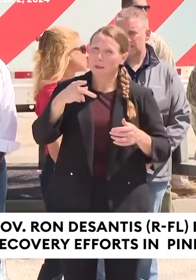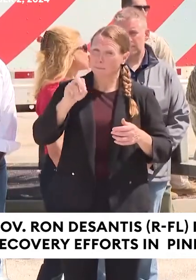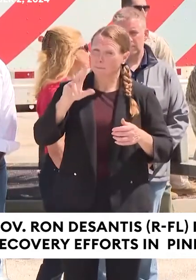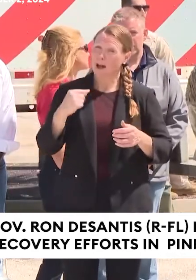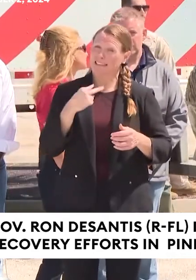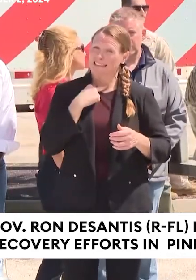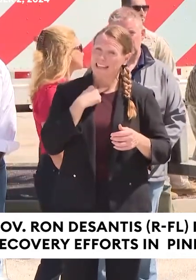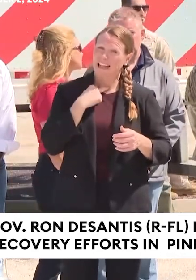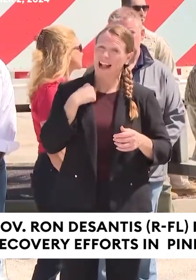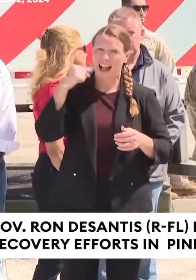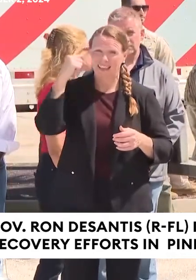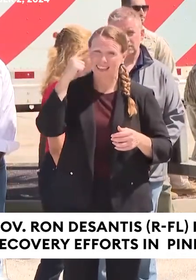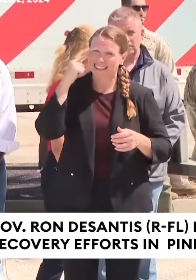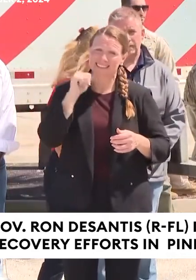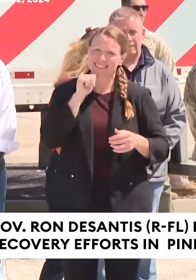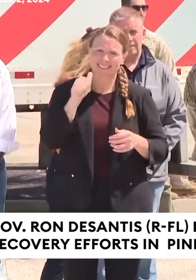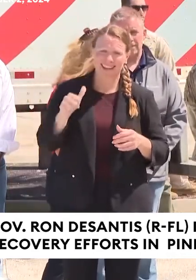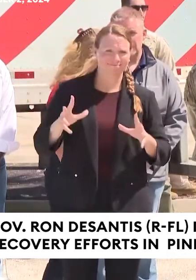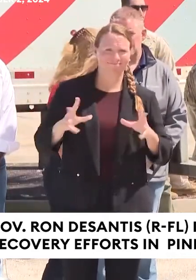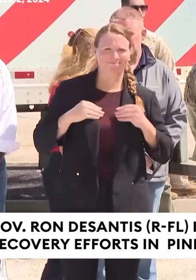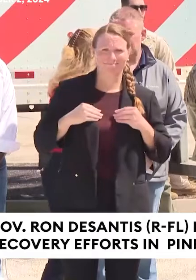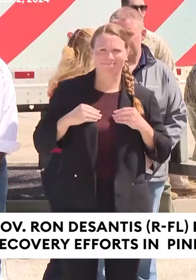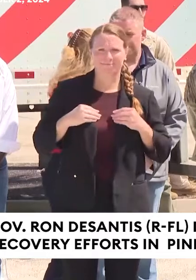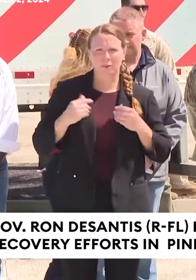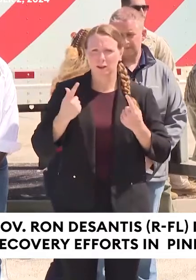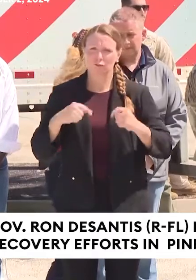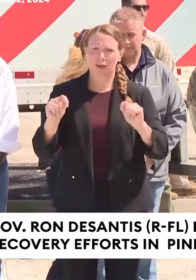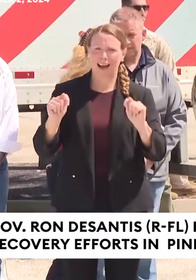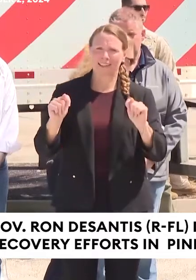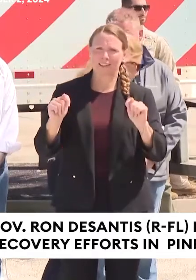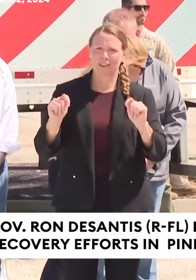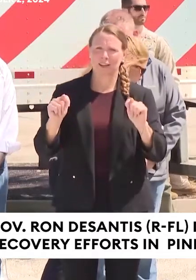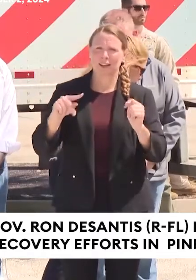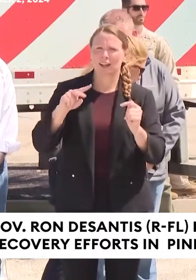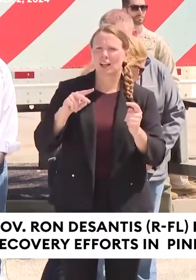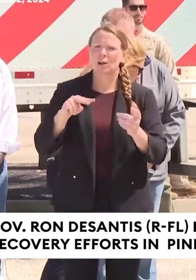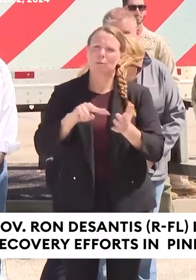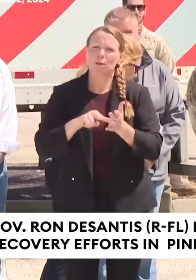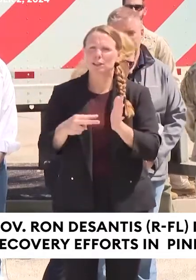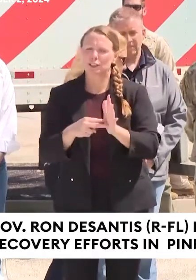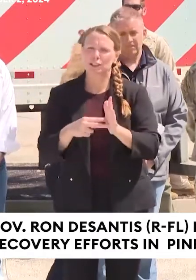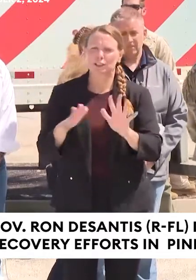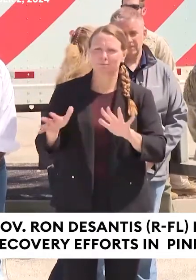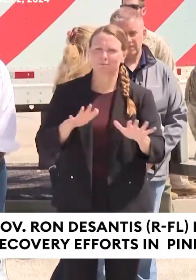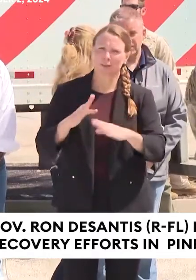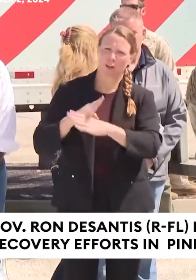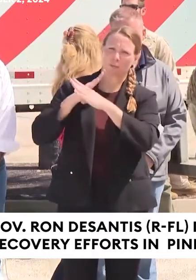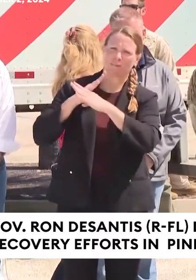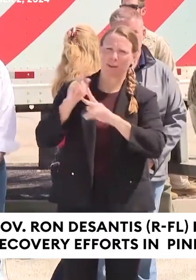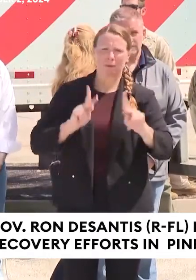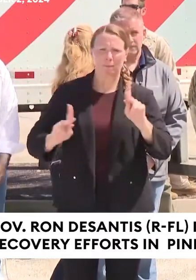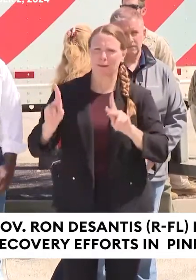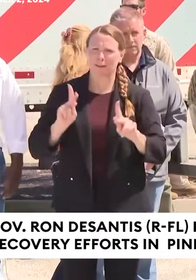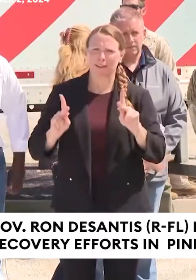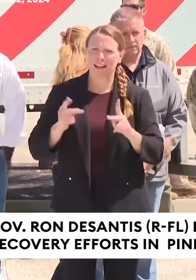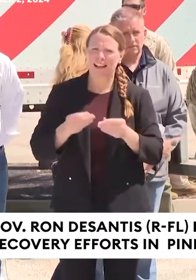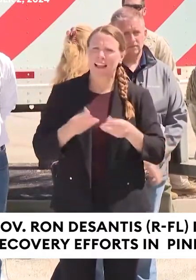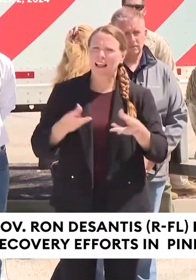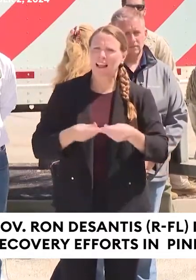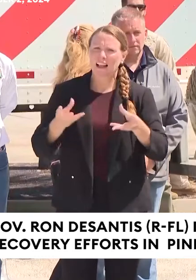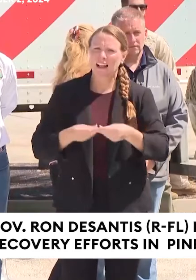it's totally unacceptable to try to intentionally deprive people of the supplies they need to be